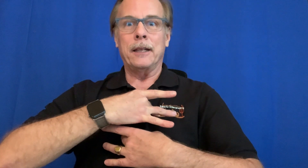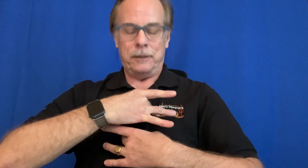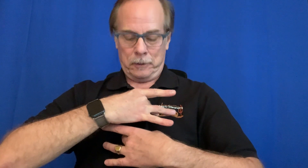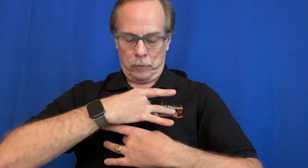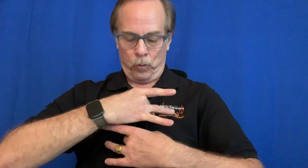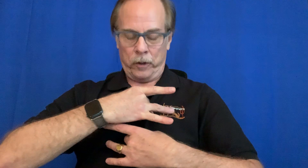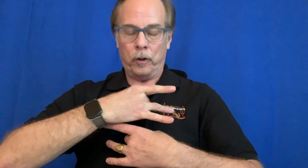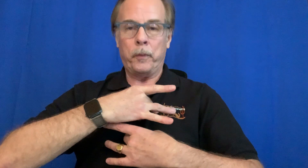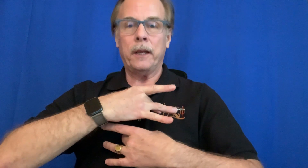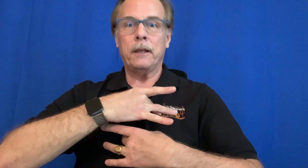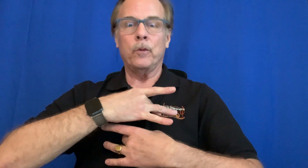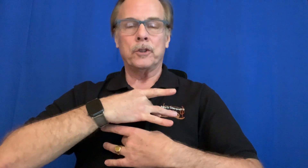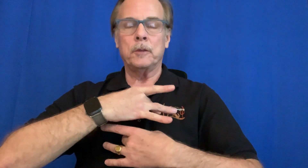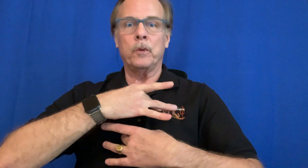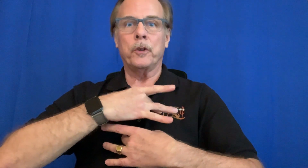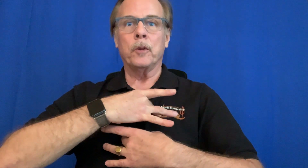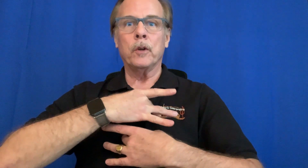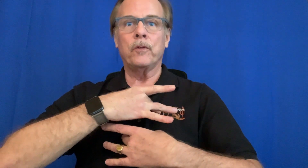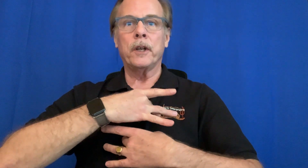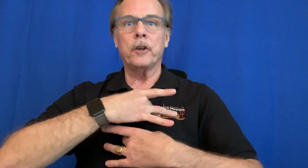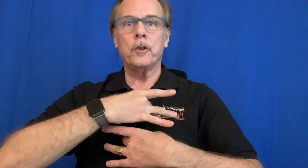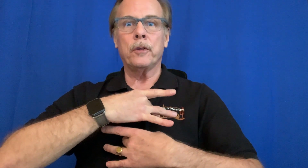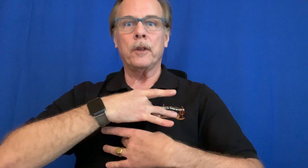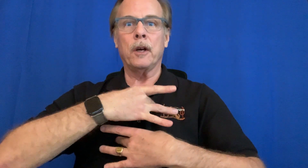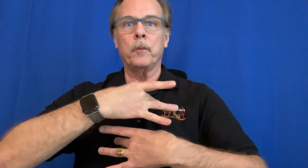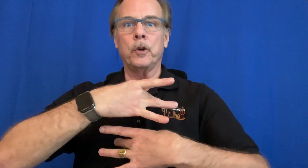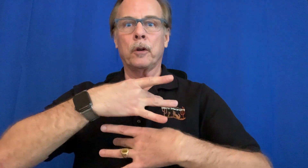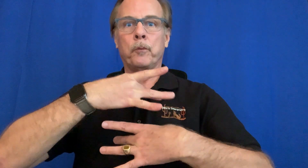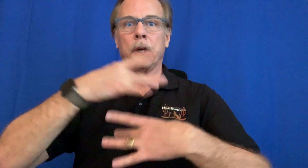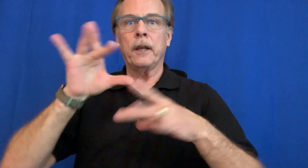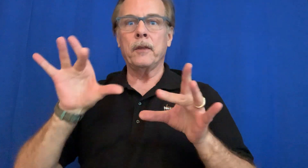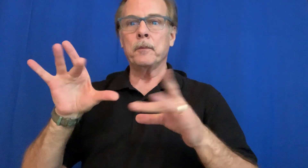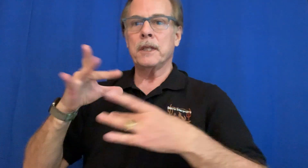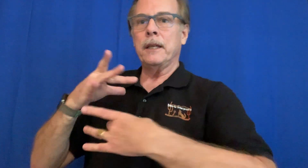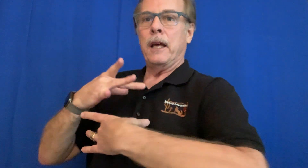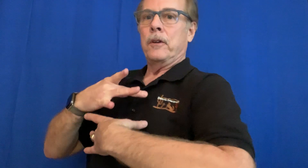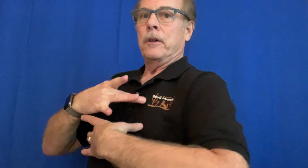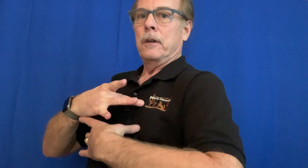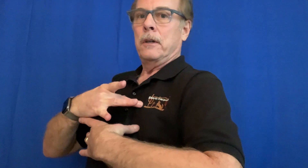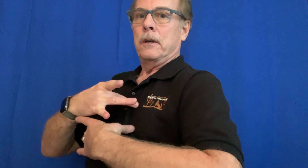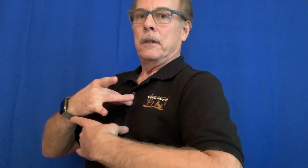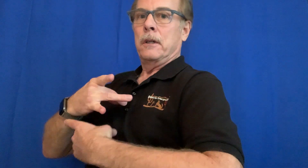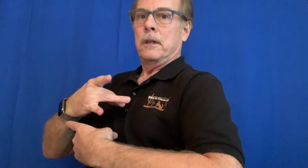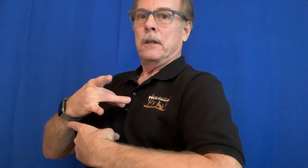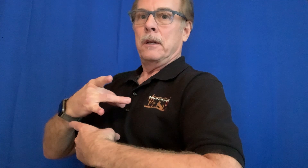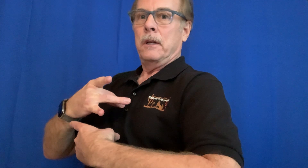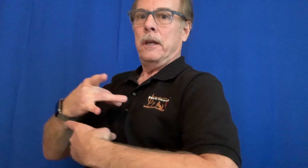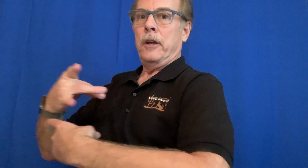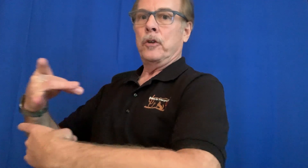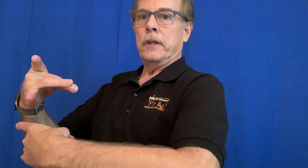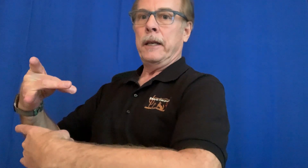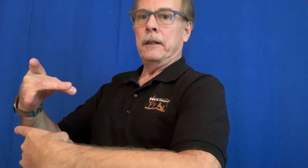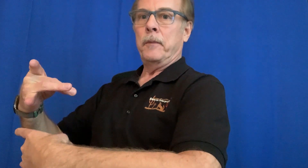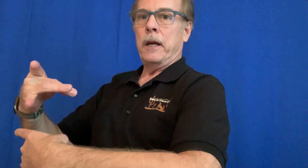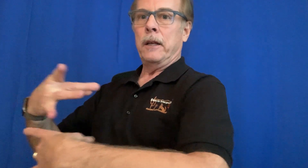and with your with your middle finger and your thumb, you're bringing them together, and you're taking them out like